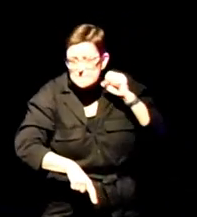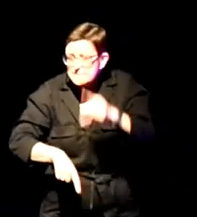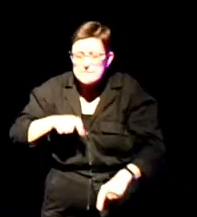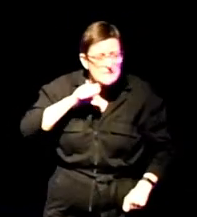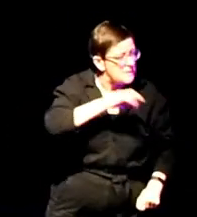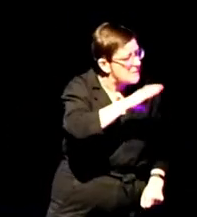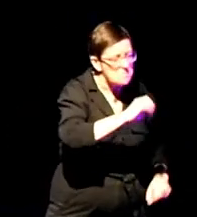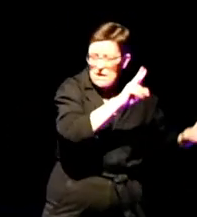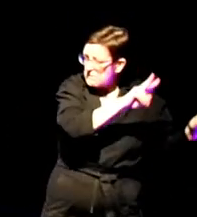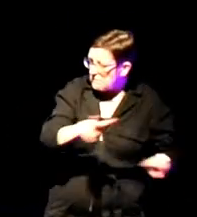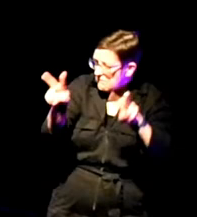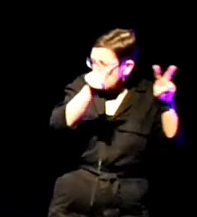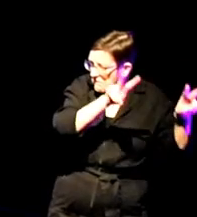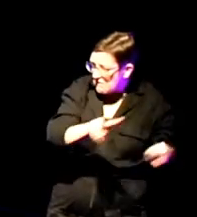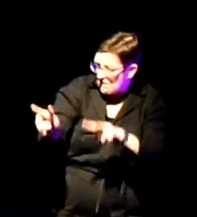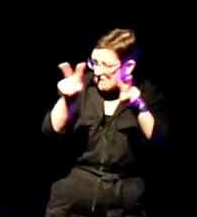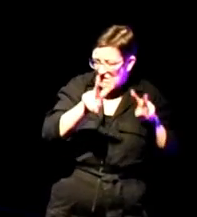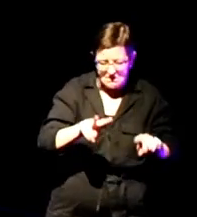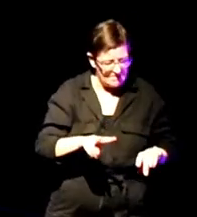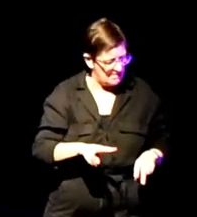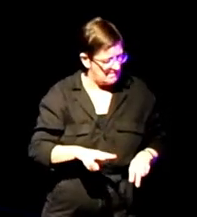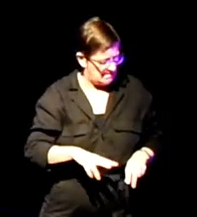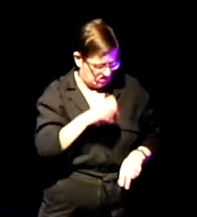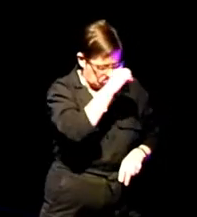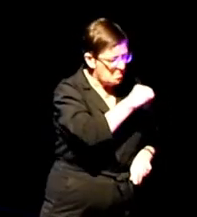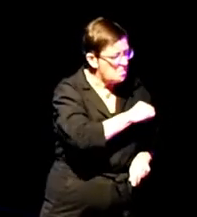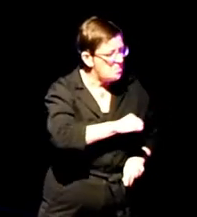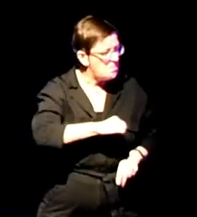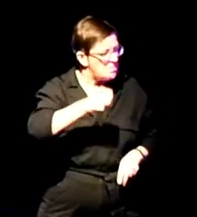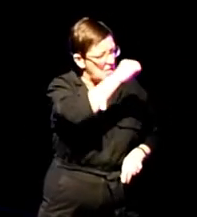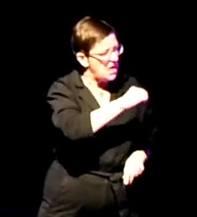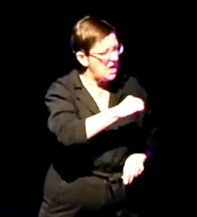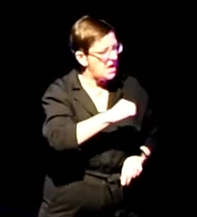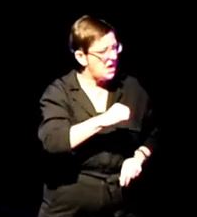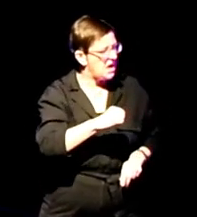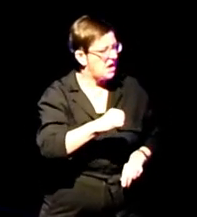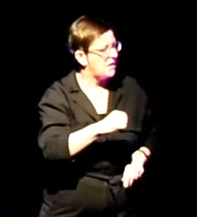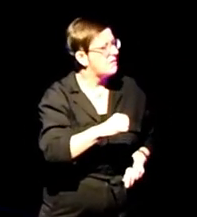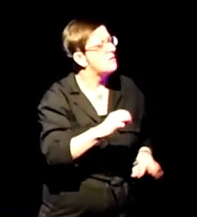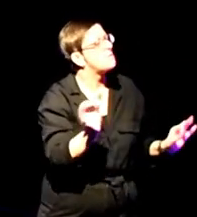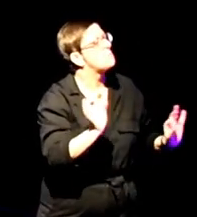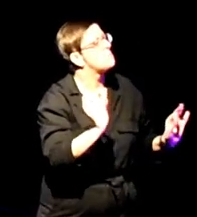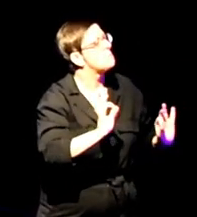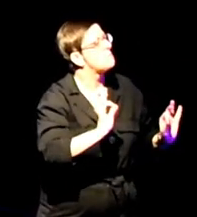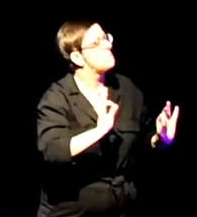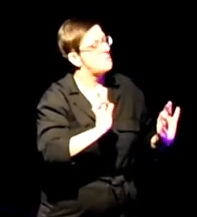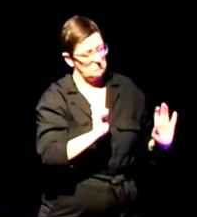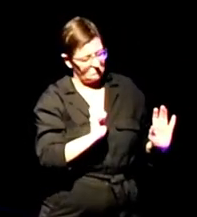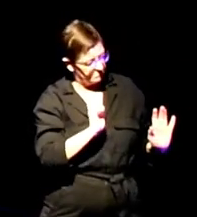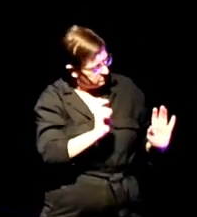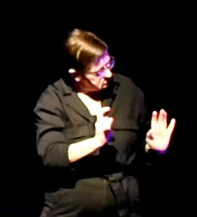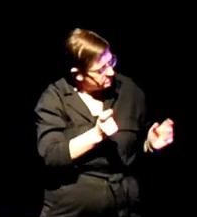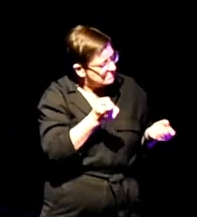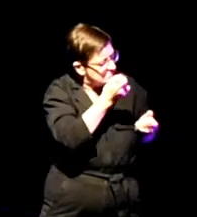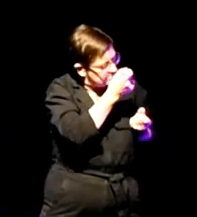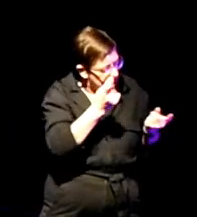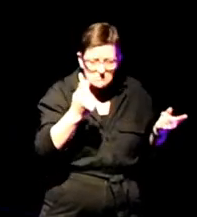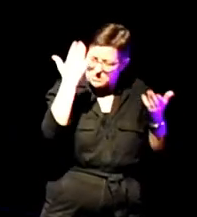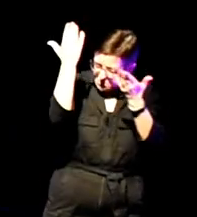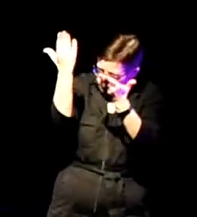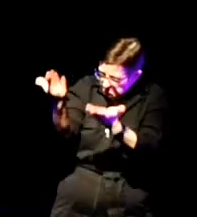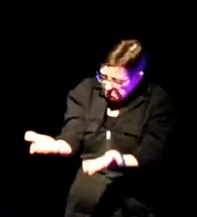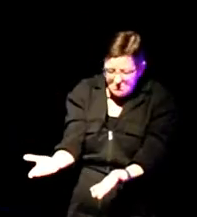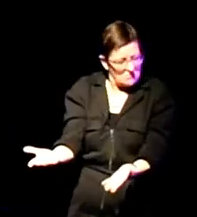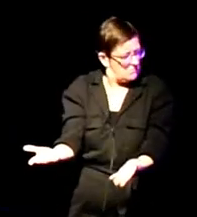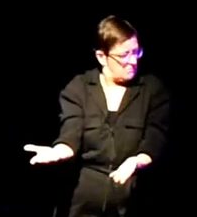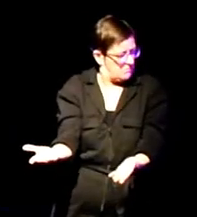stare at you, pigs in broth, walking potato sacks who lack the discretion that your grace